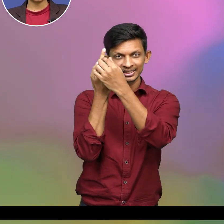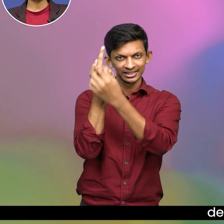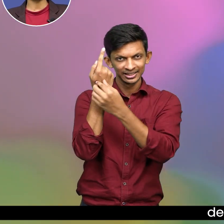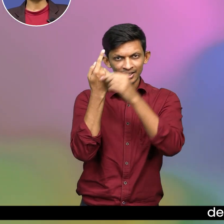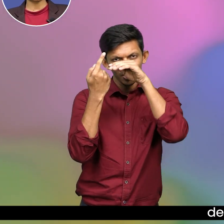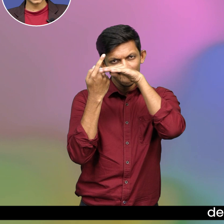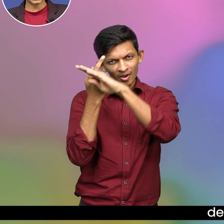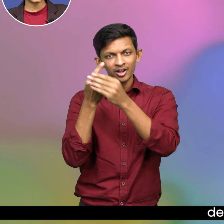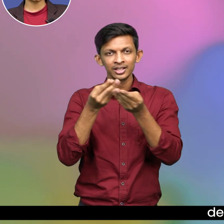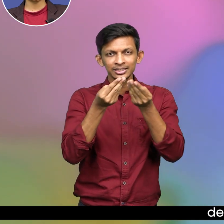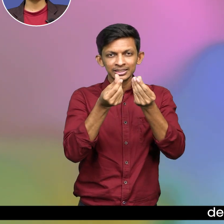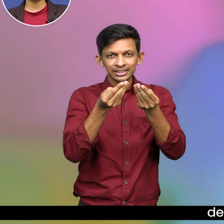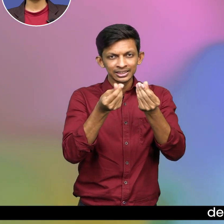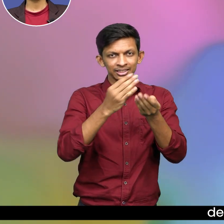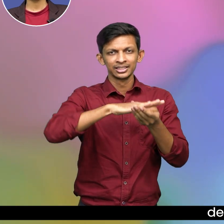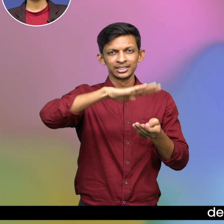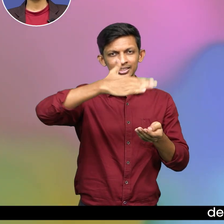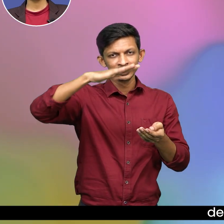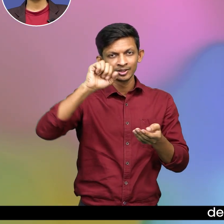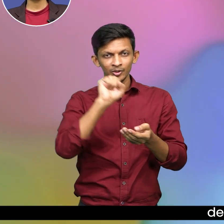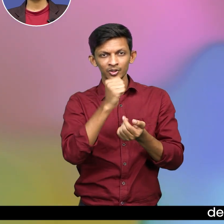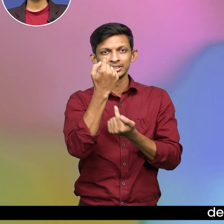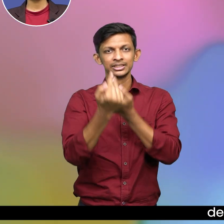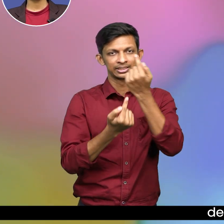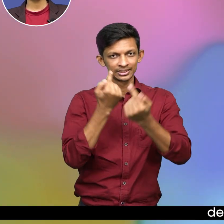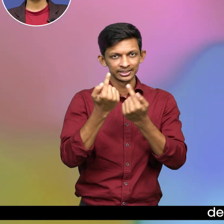Stem of desert plants.